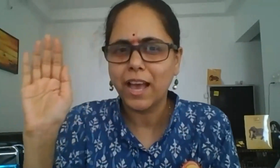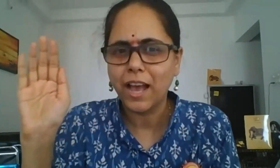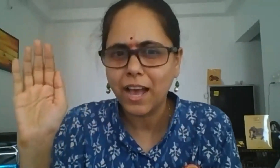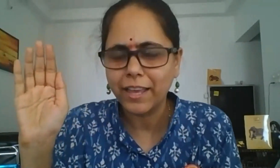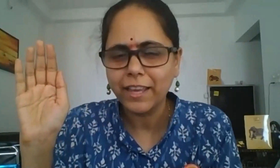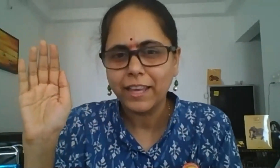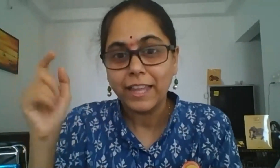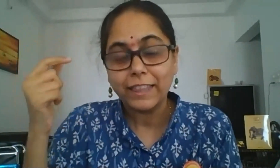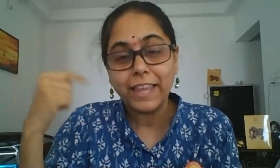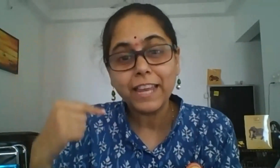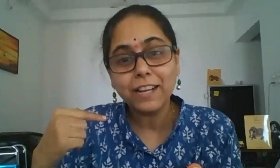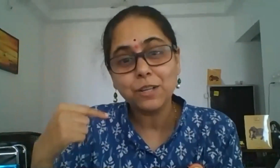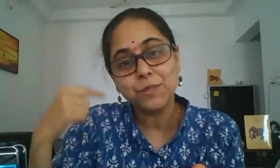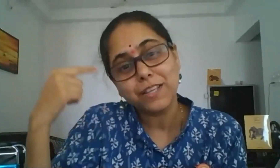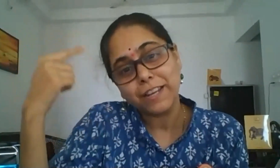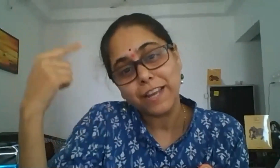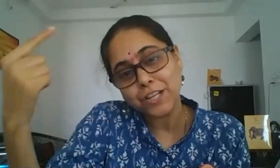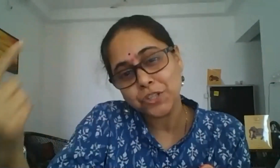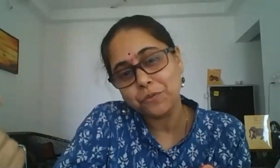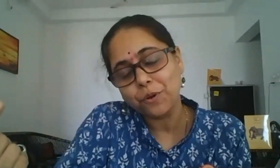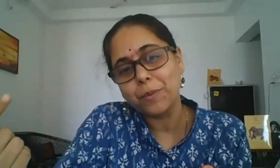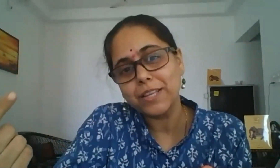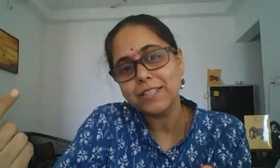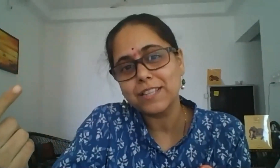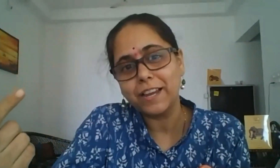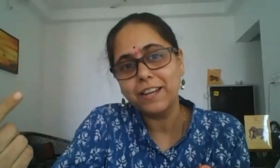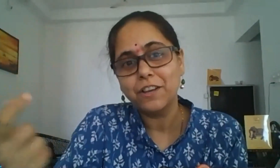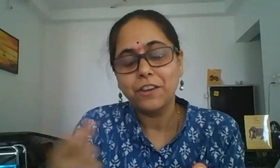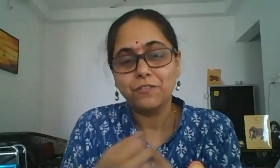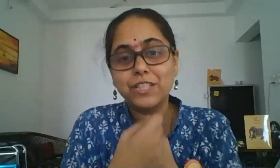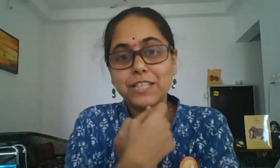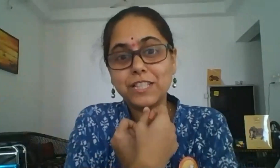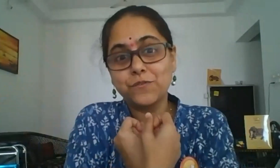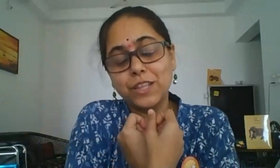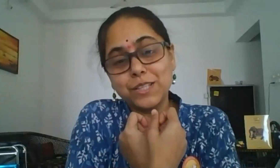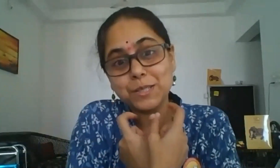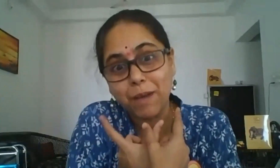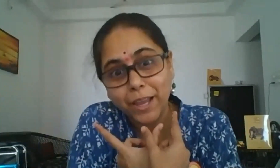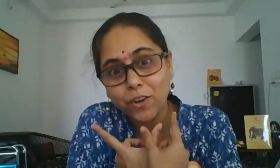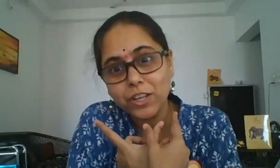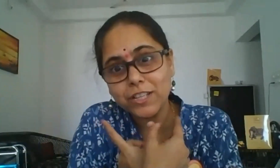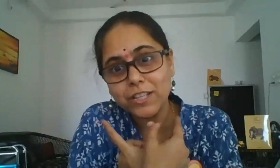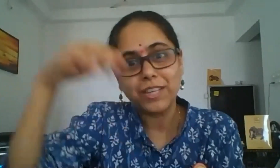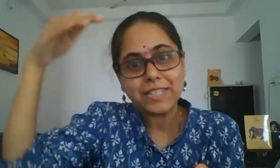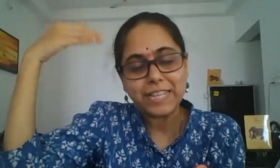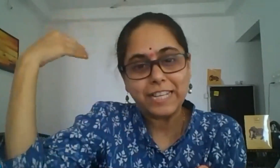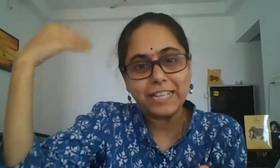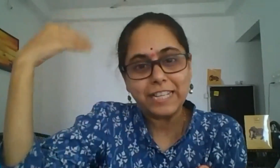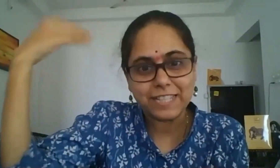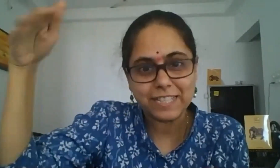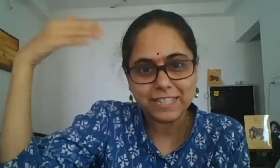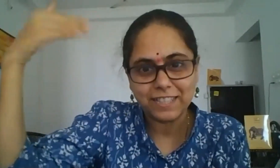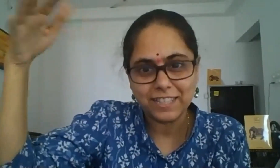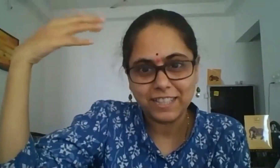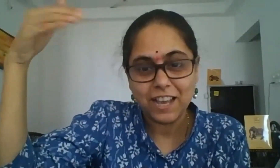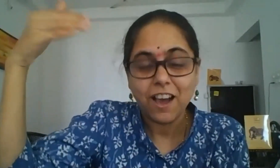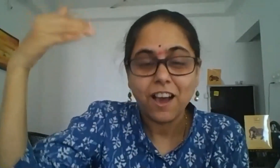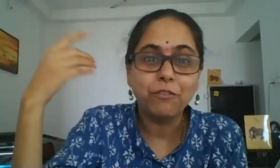hi, there comes a reaction from his side, which is with a smile on his face, he does this. A